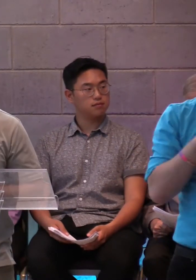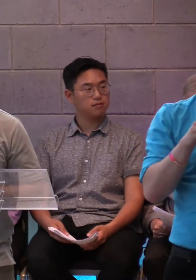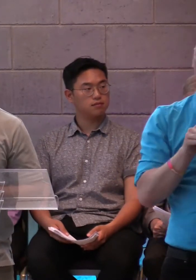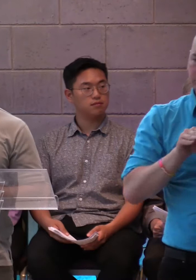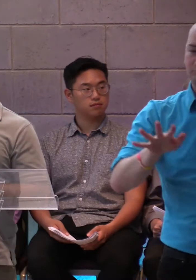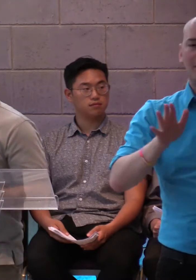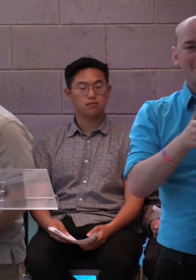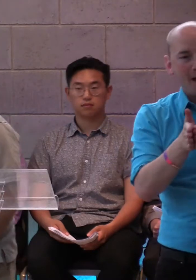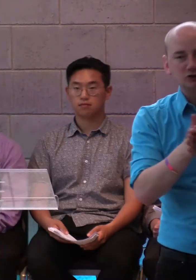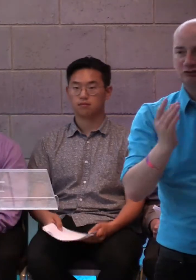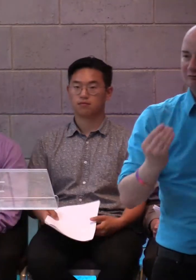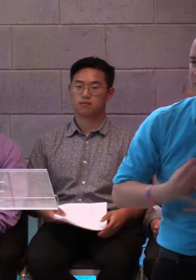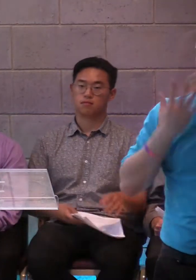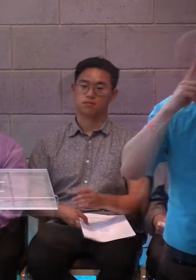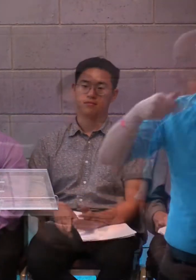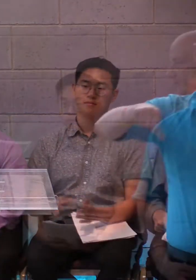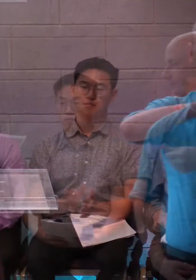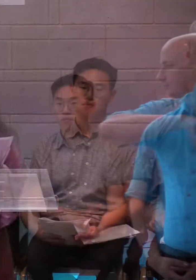for being here.